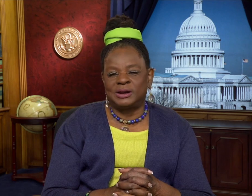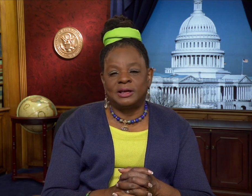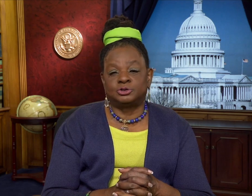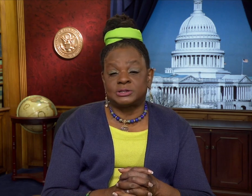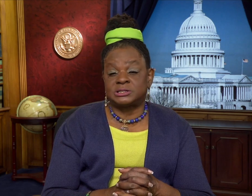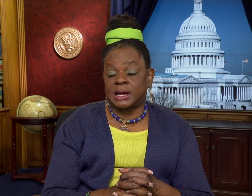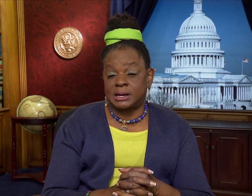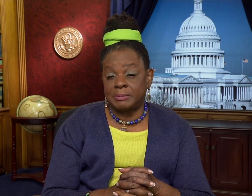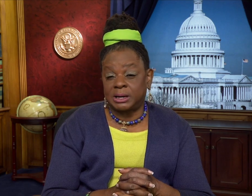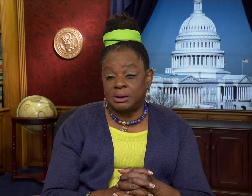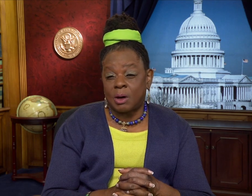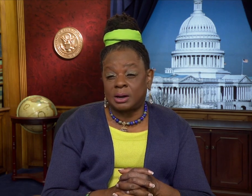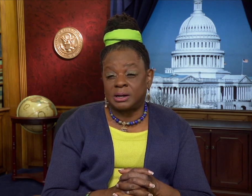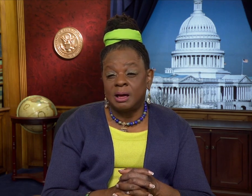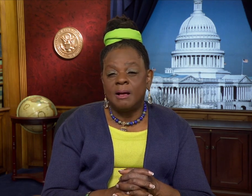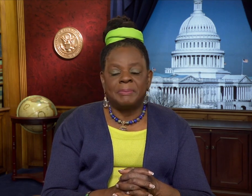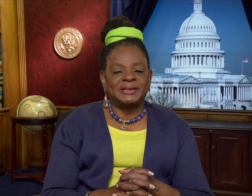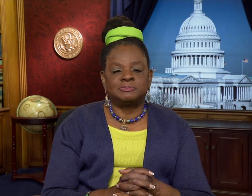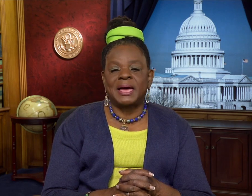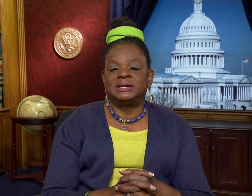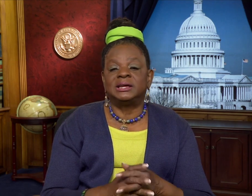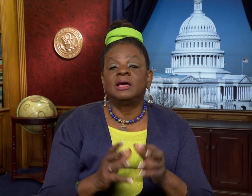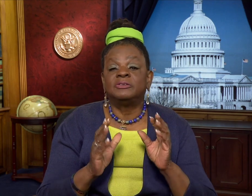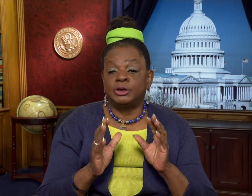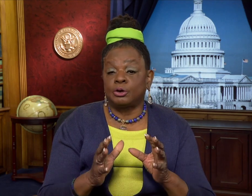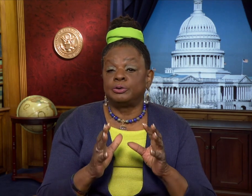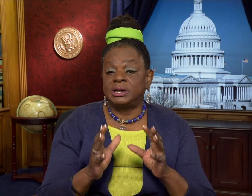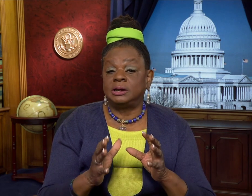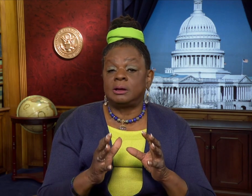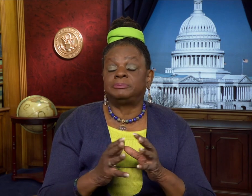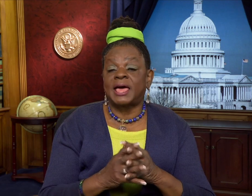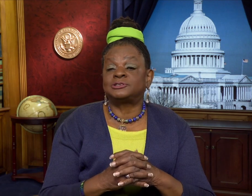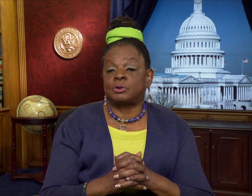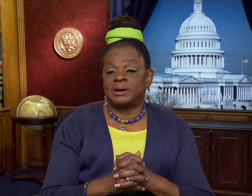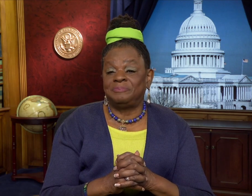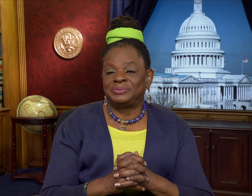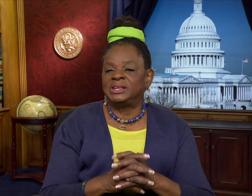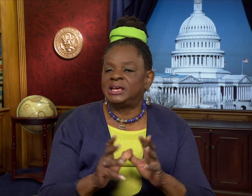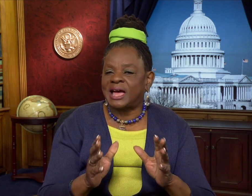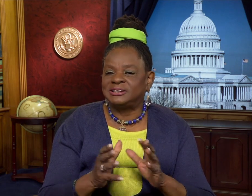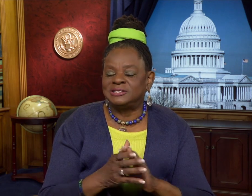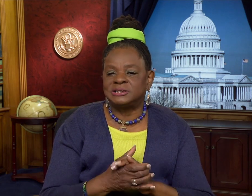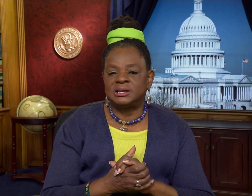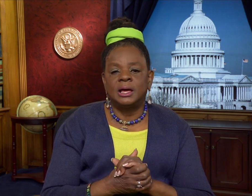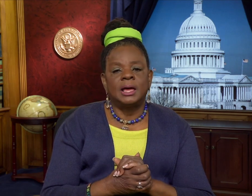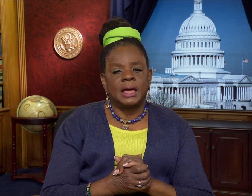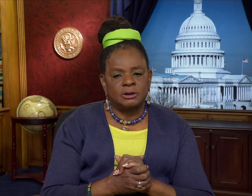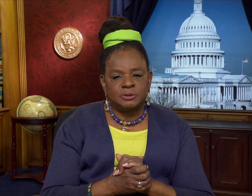not only addresses economic inequality by expanding the Earned Income Tax Credit, the